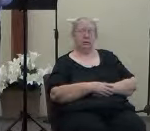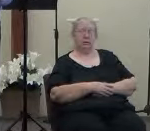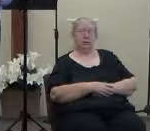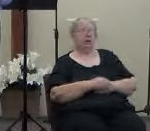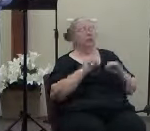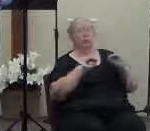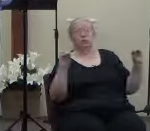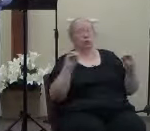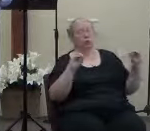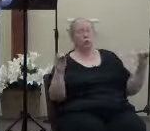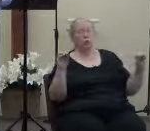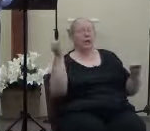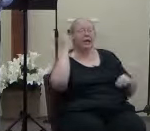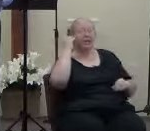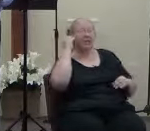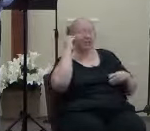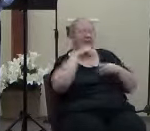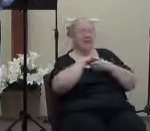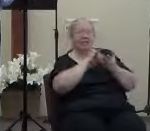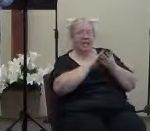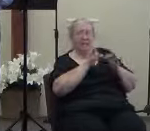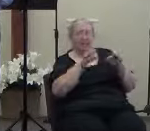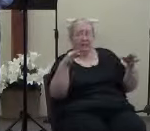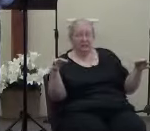There's no if in that sentence.